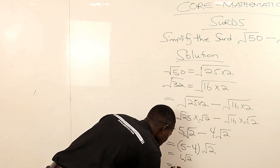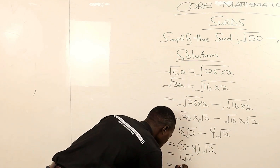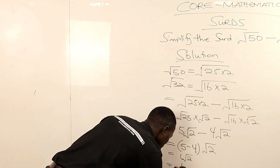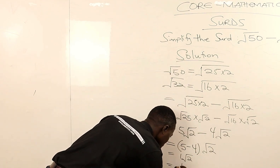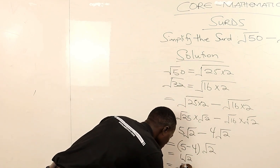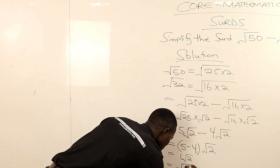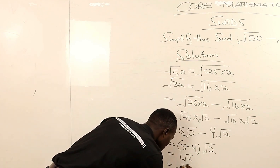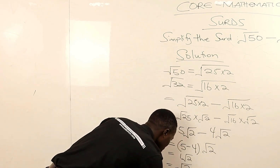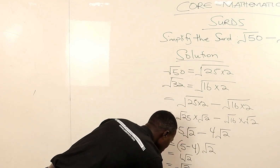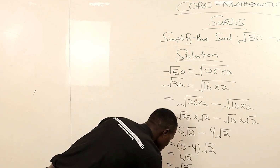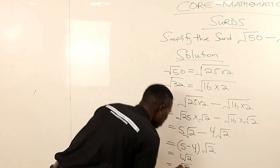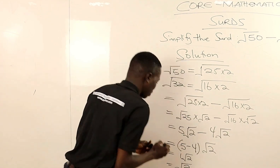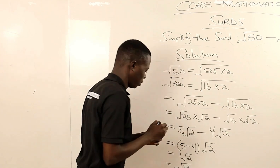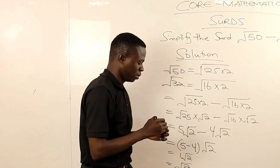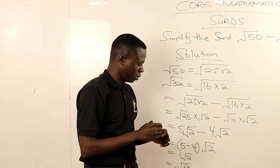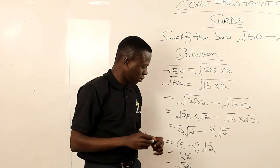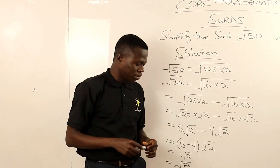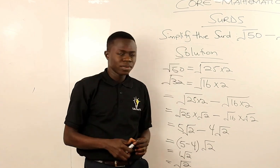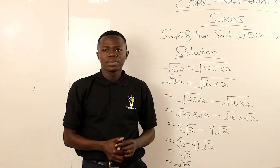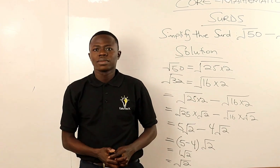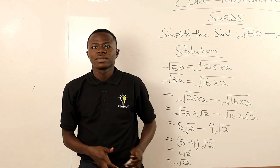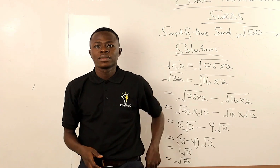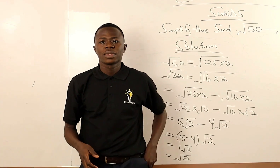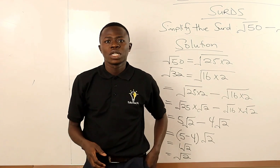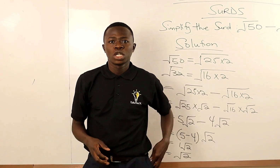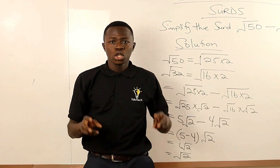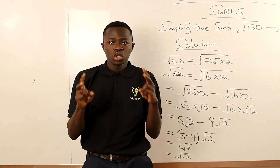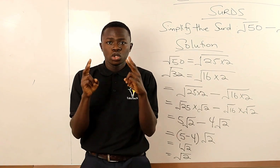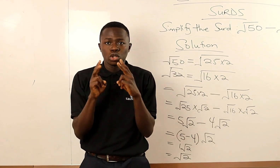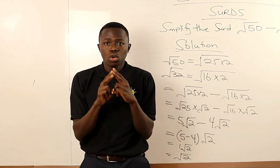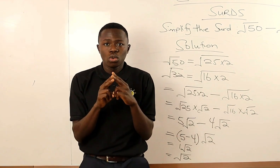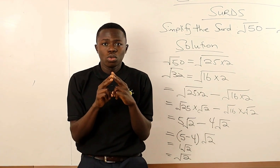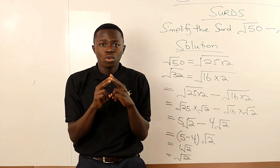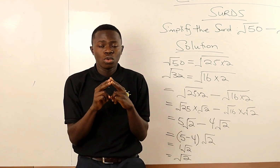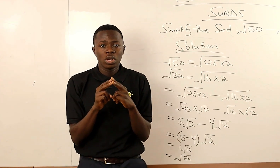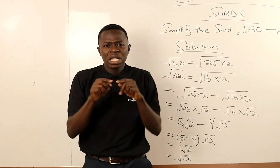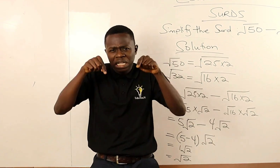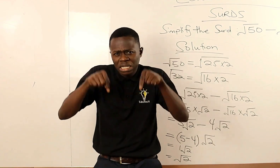is under the square root sign. So in this particular instance, we are going to have square root of 2.